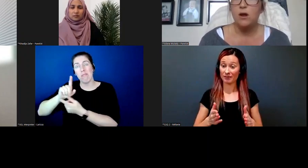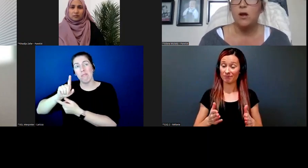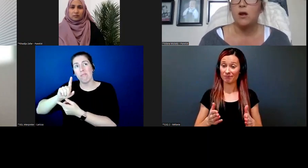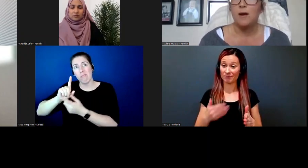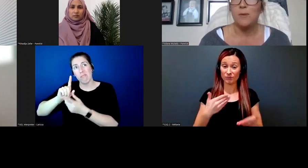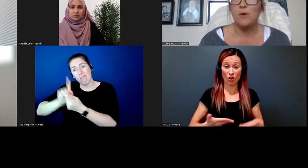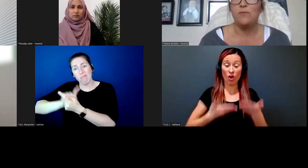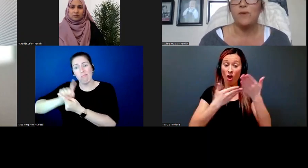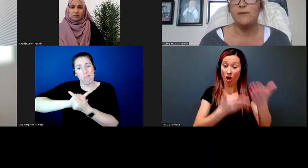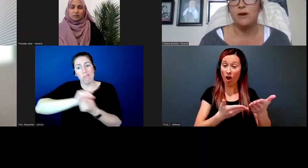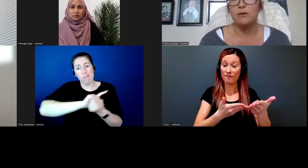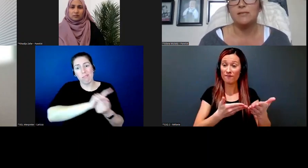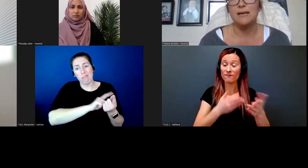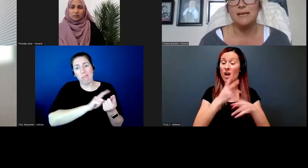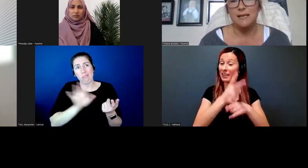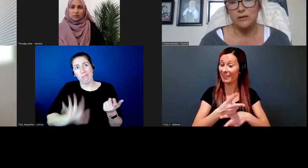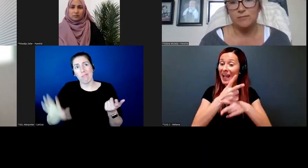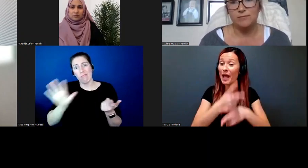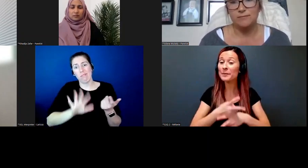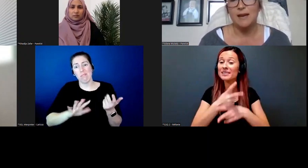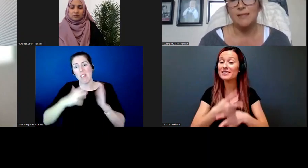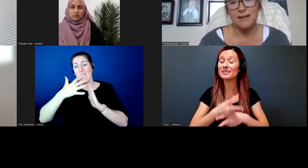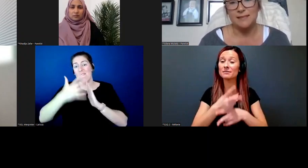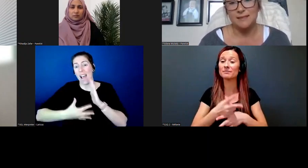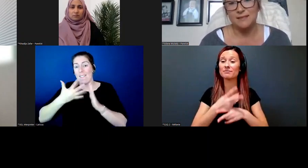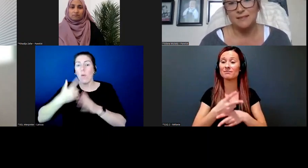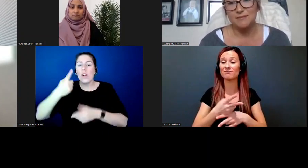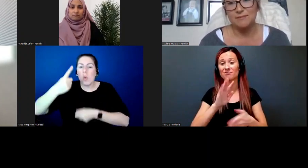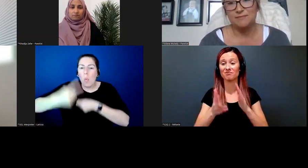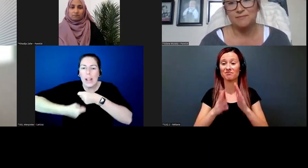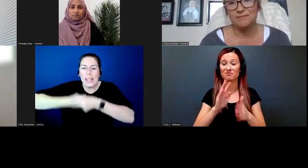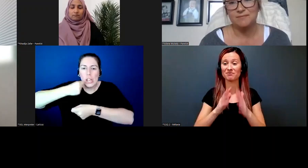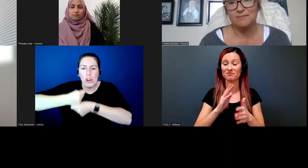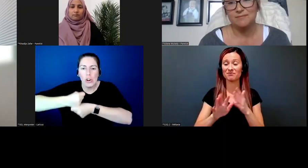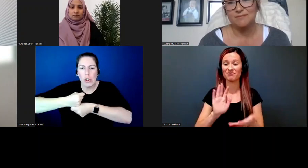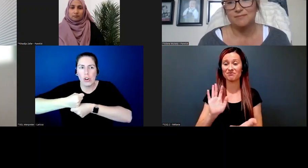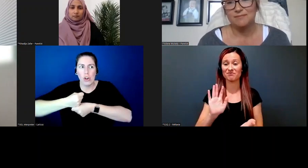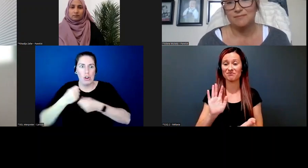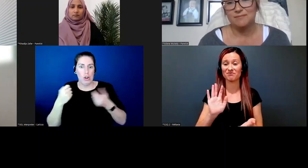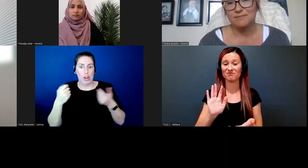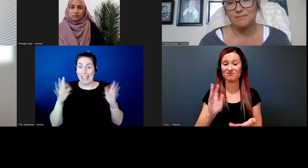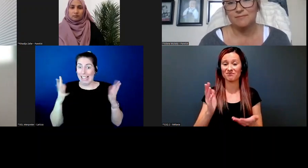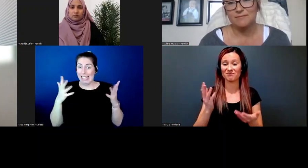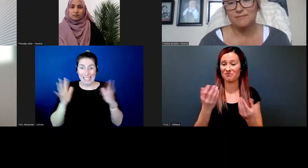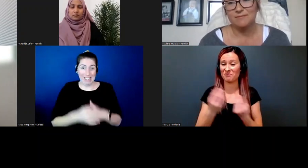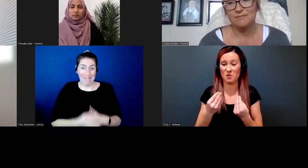low, about 5 hours a year, and that's it.